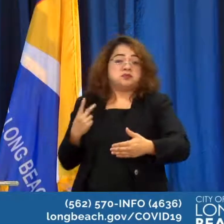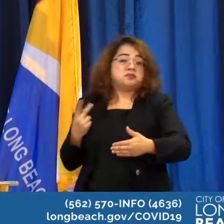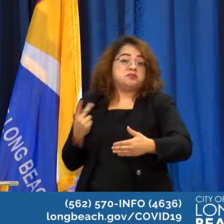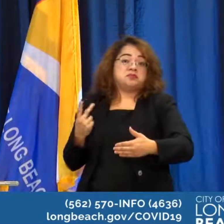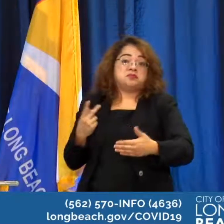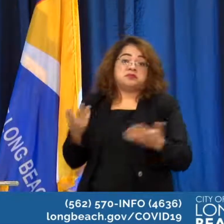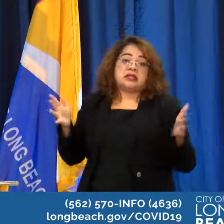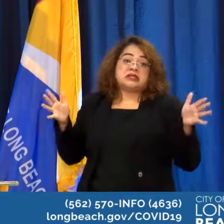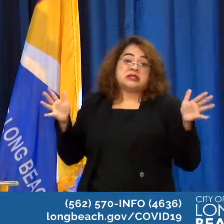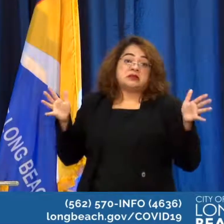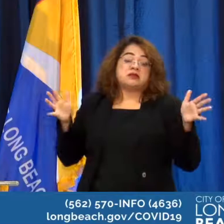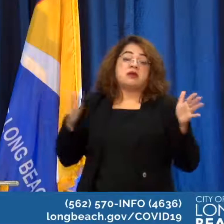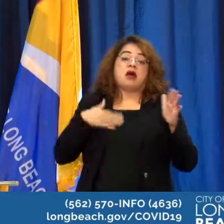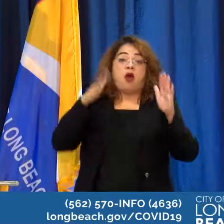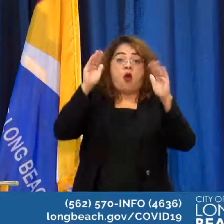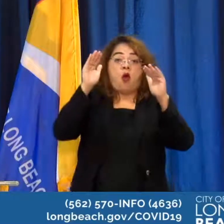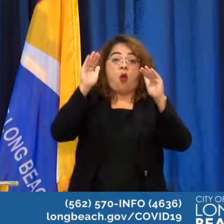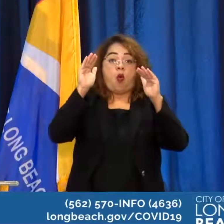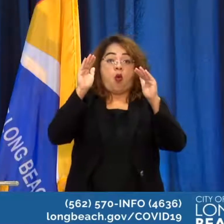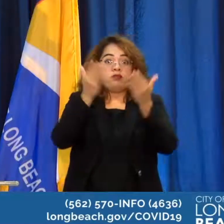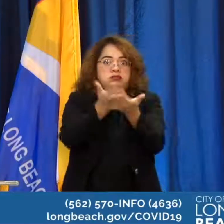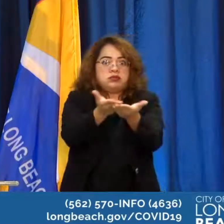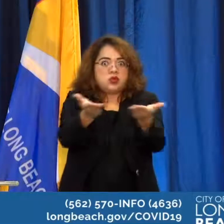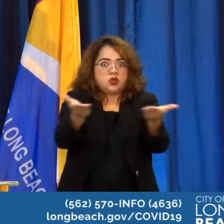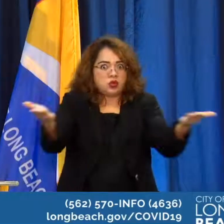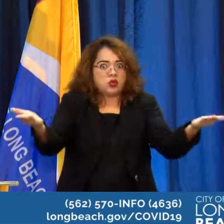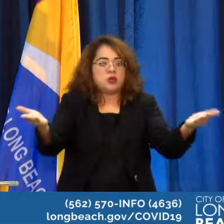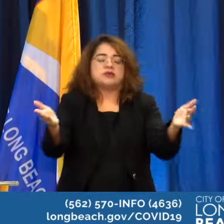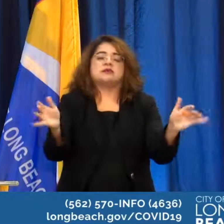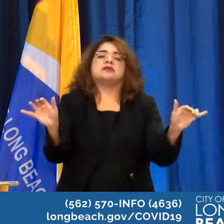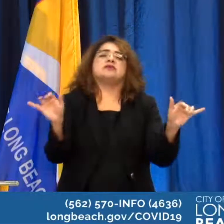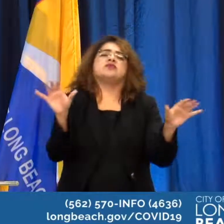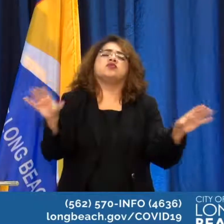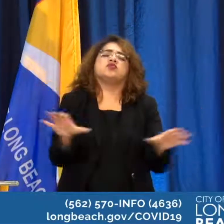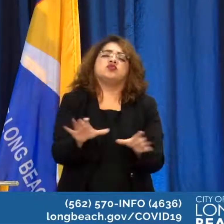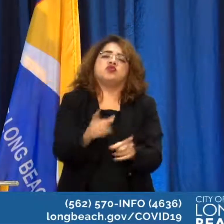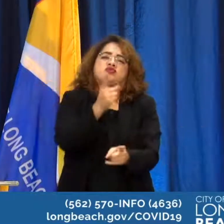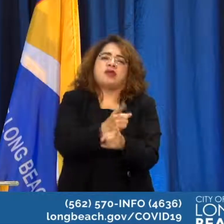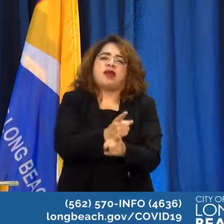us. My hope for everybody else is to do the right thing this